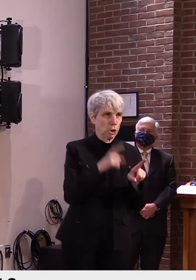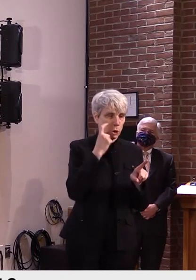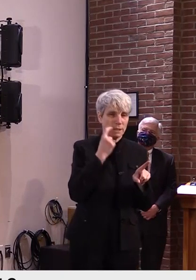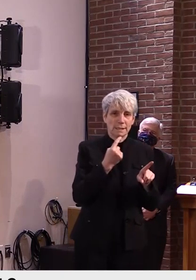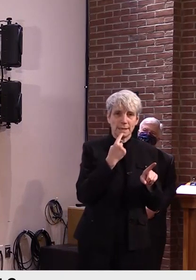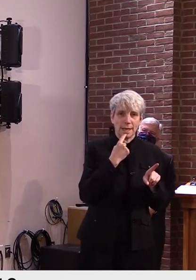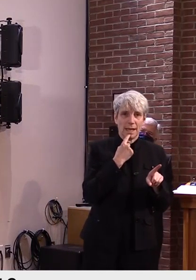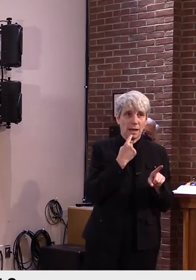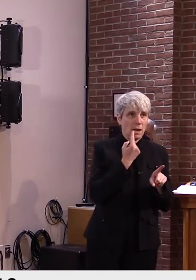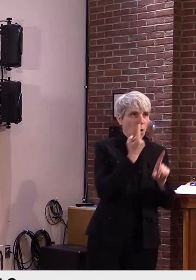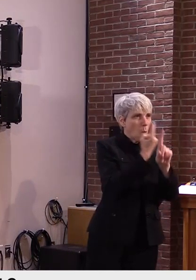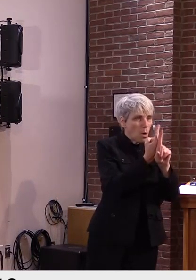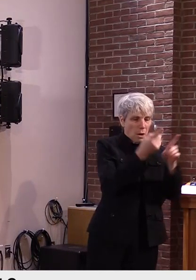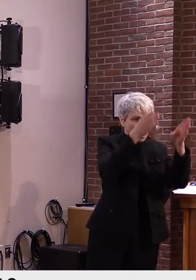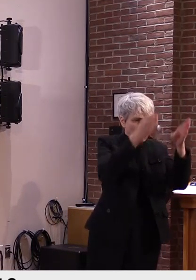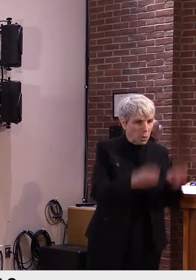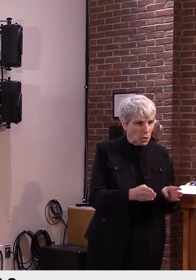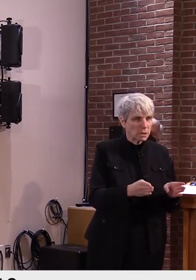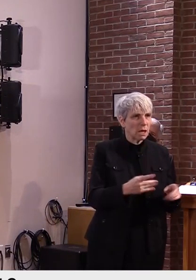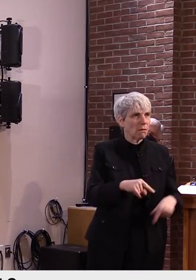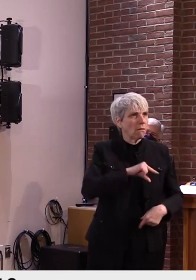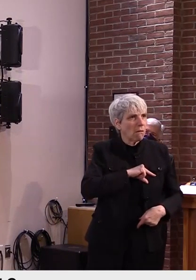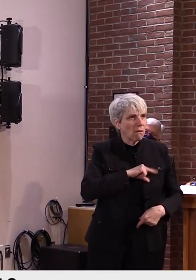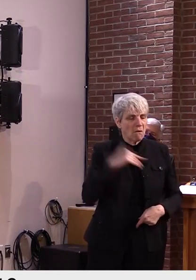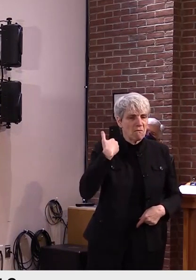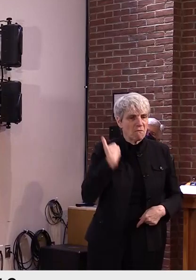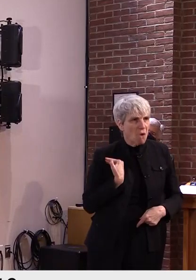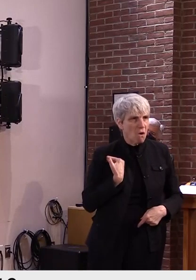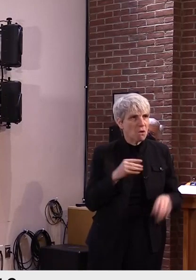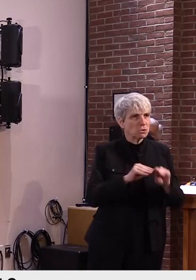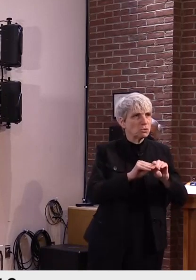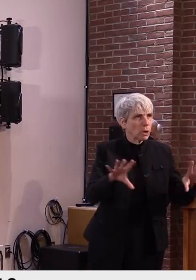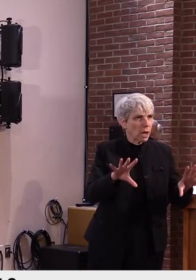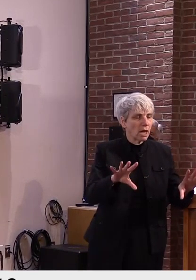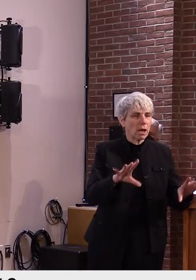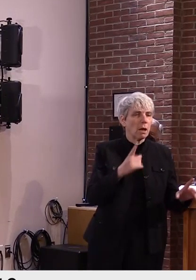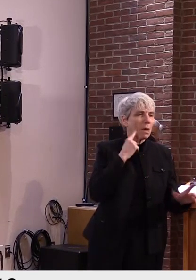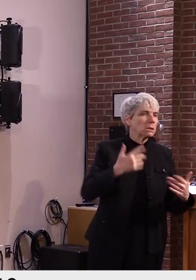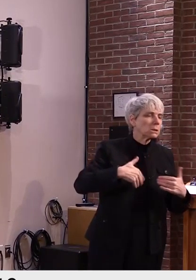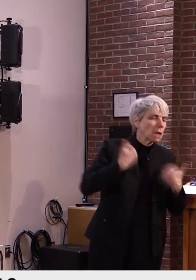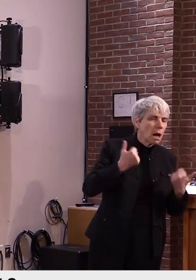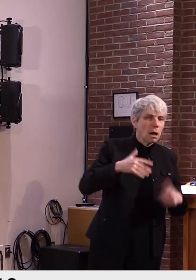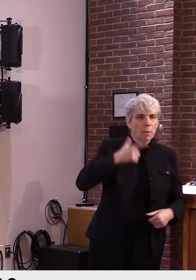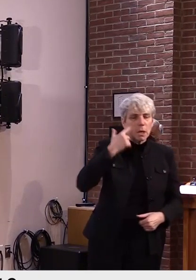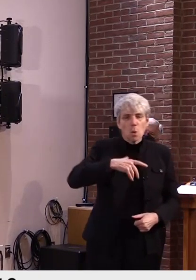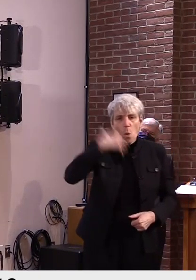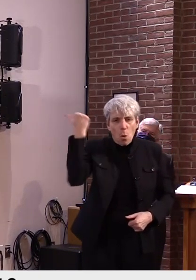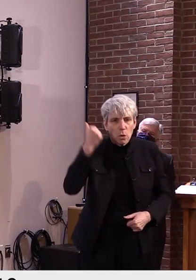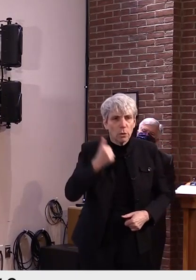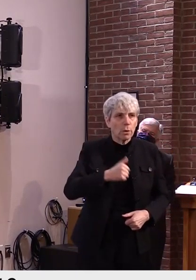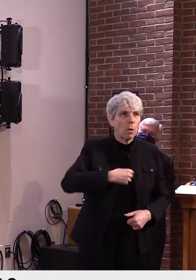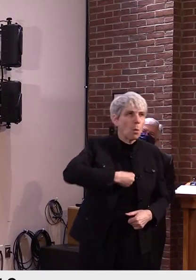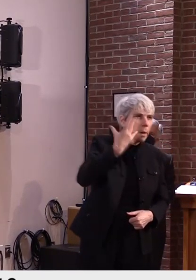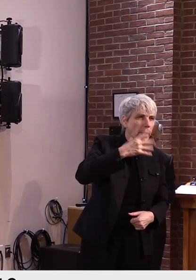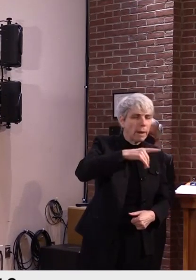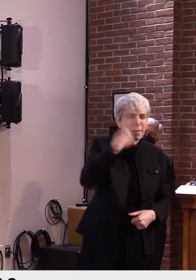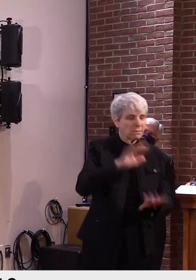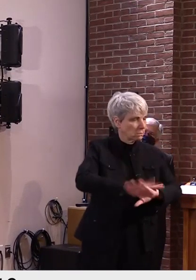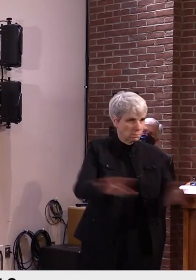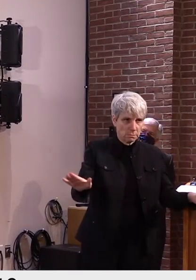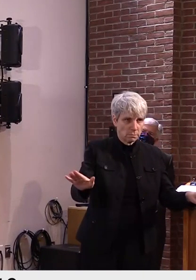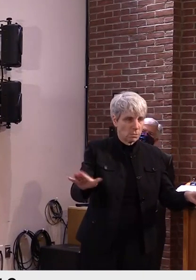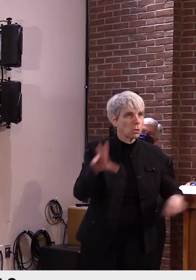single person or group of people are more likely than others to spread COVID-19. This is key because stigma is associated